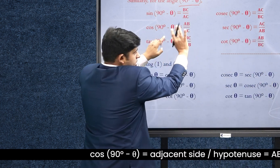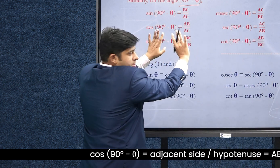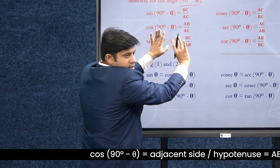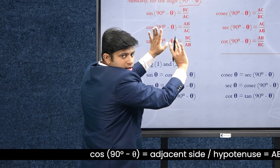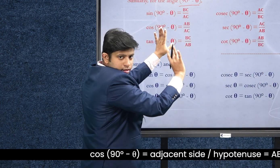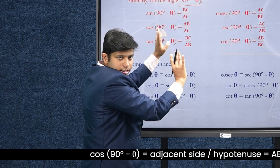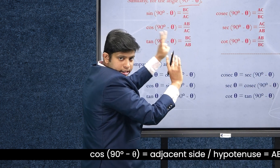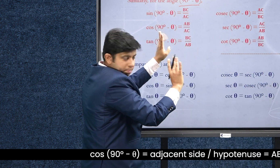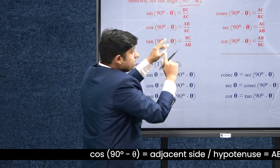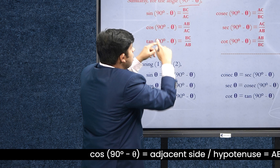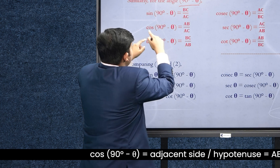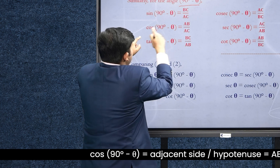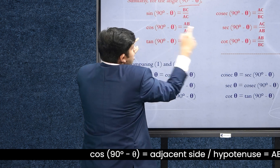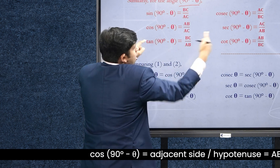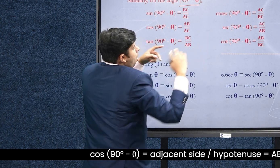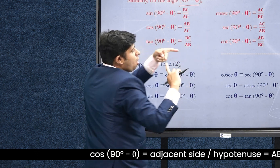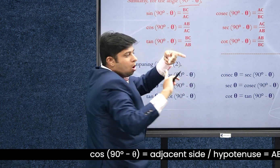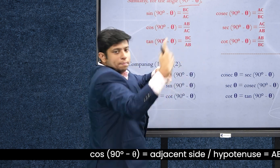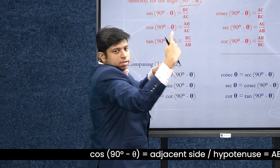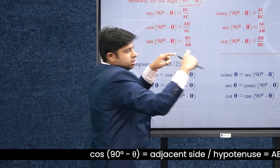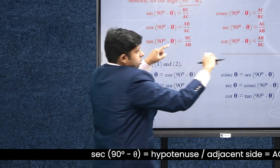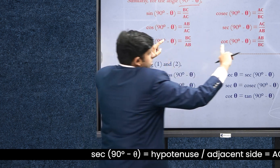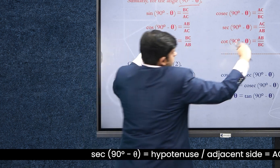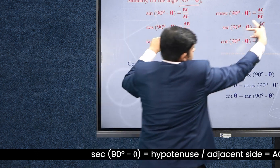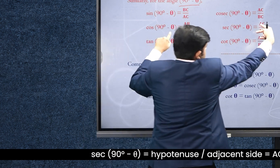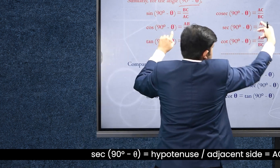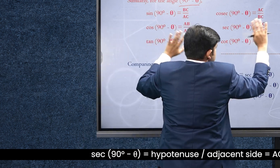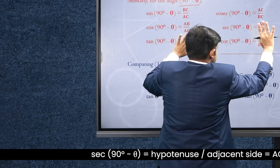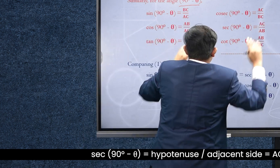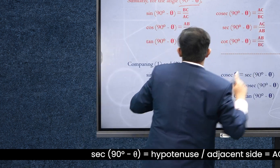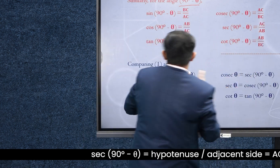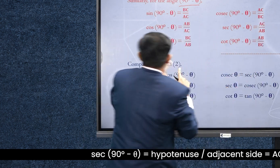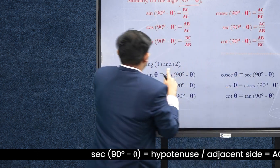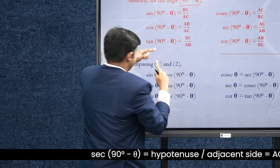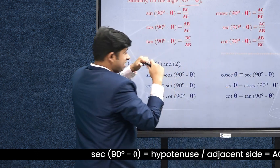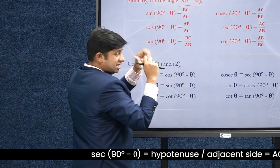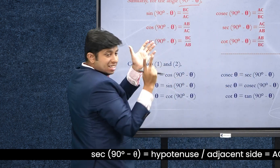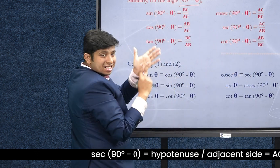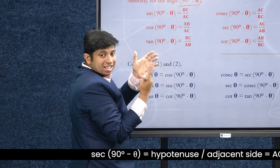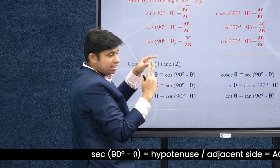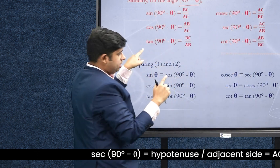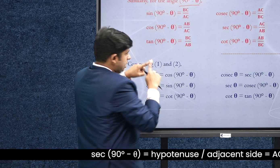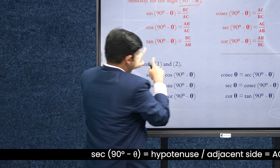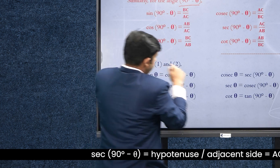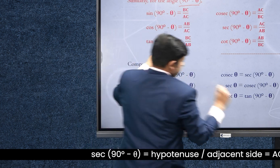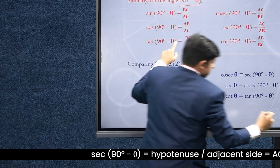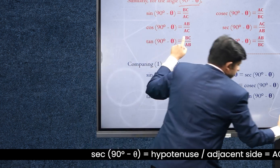by hypotenuse, that is equal to AB by AC. Secant 90 minus theta is equal to hypotenuse by adjacent side, that is equal to AC